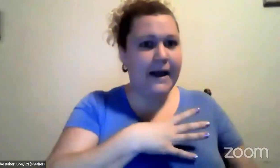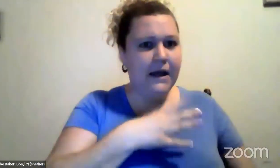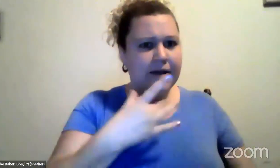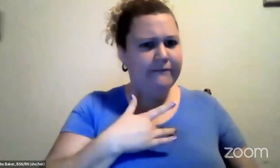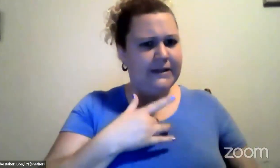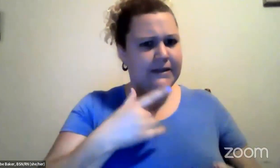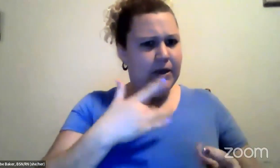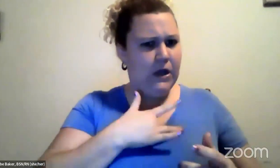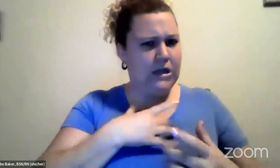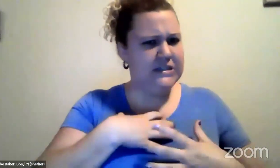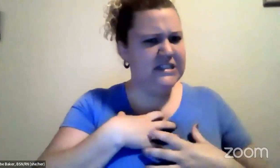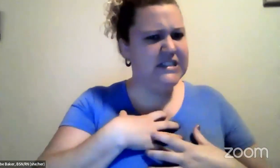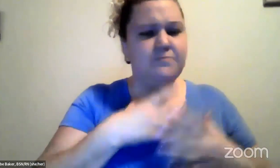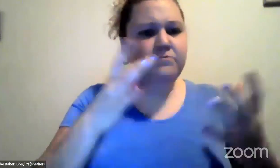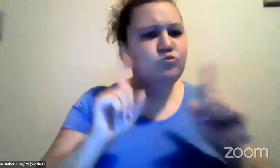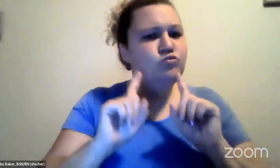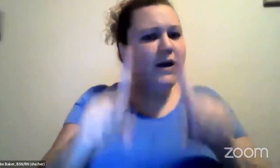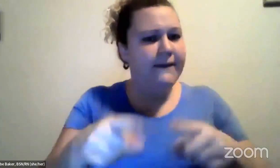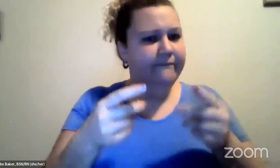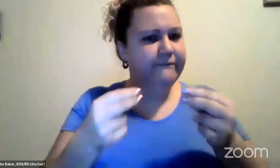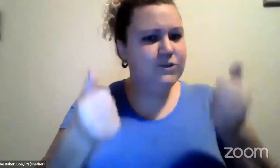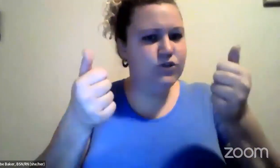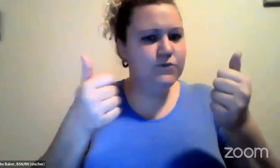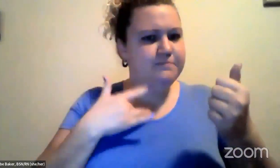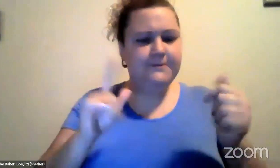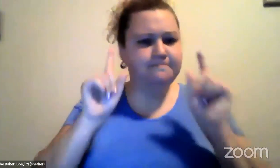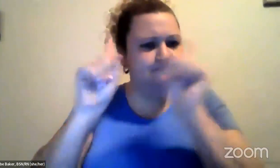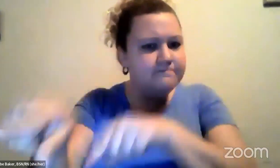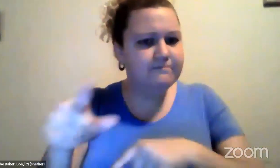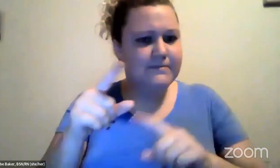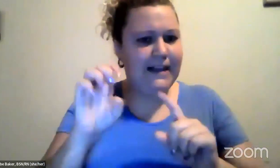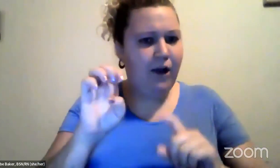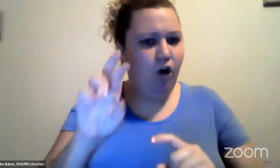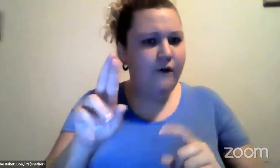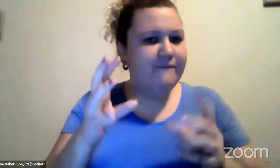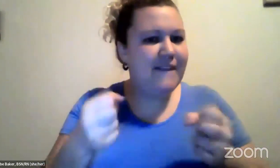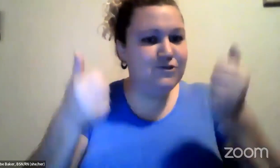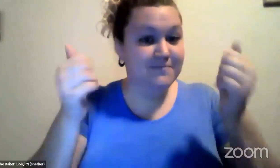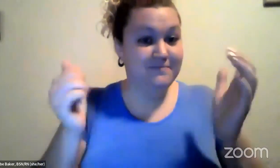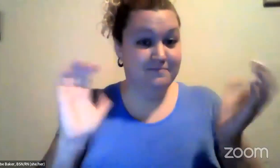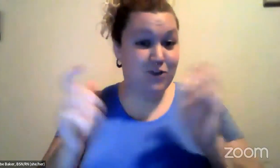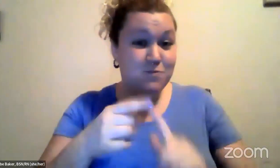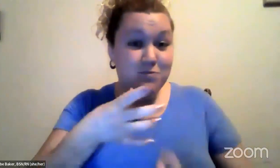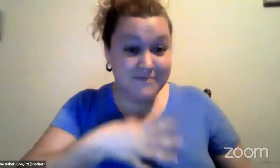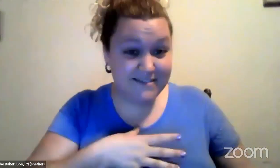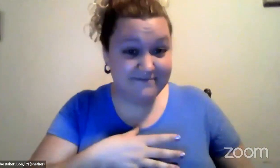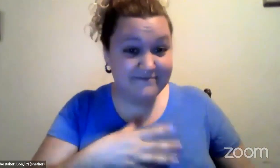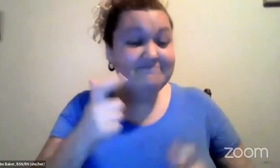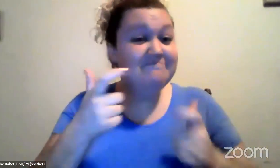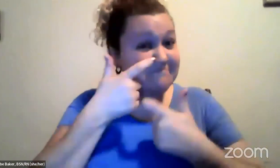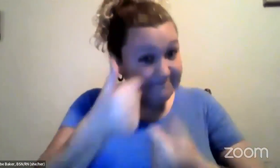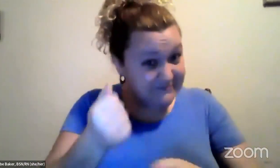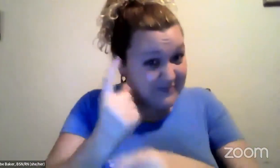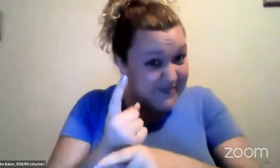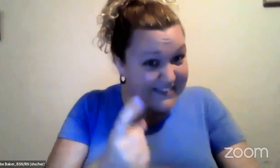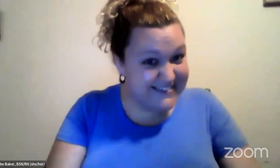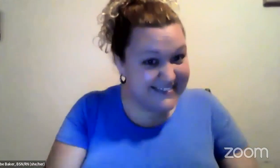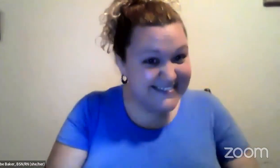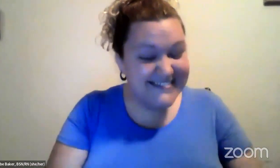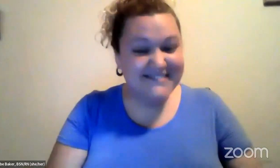through it. While men feel like the tightness in the chest makes them go and talk to the doctor or maybe go to the ER faster.